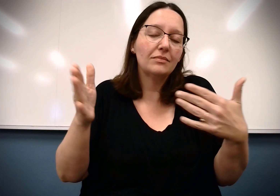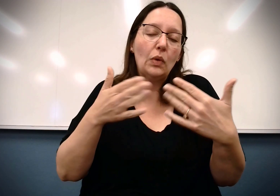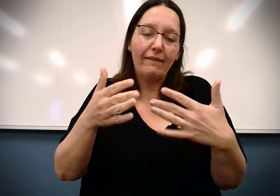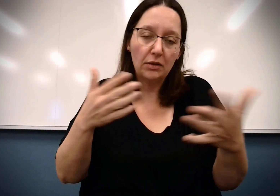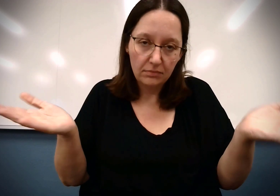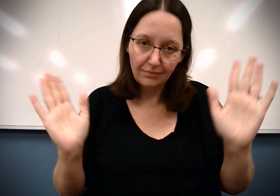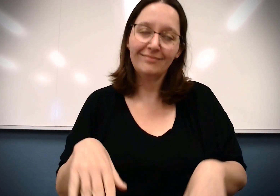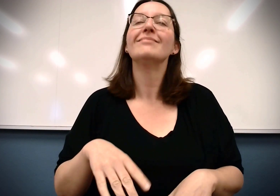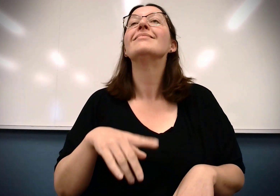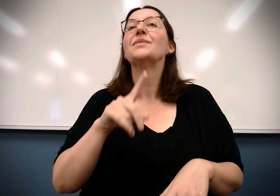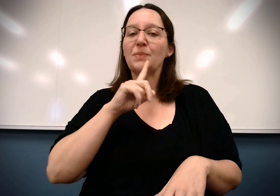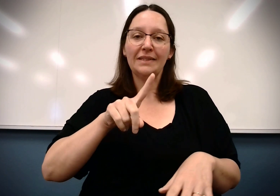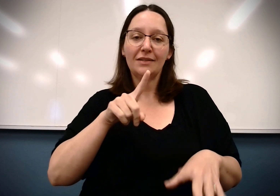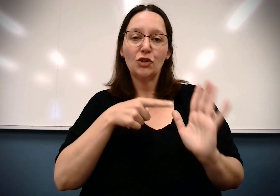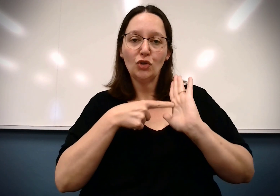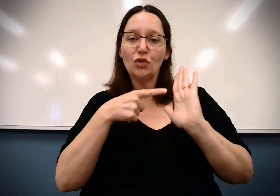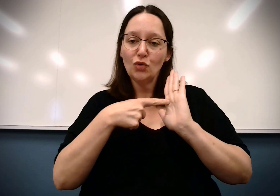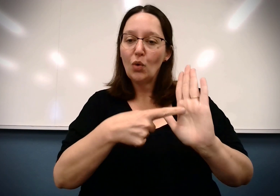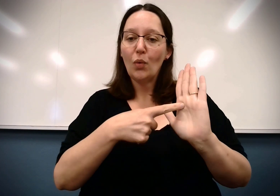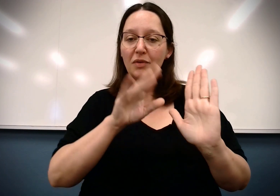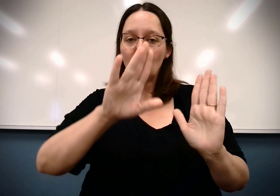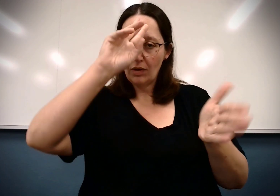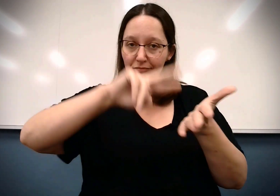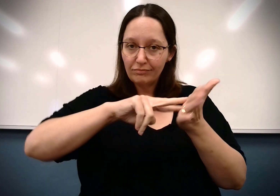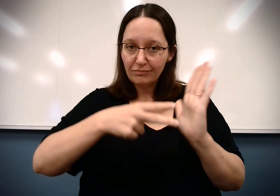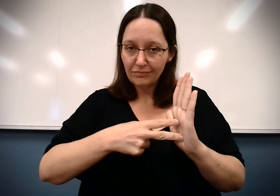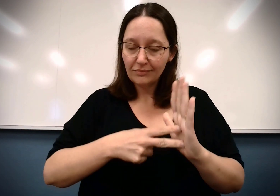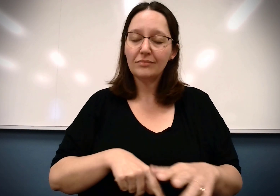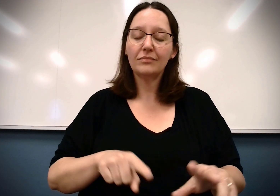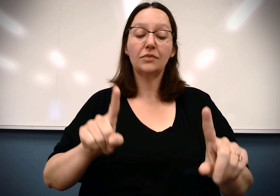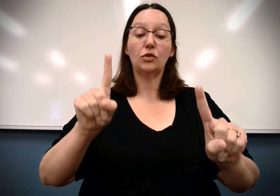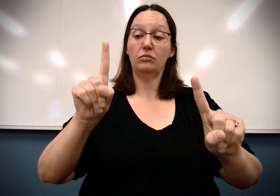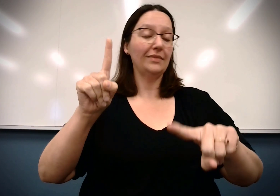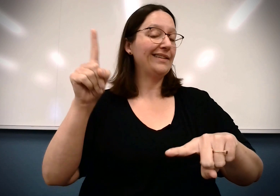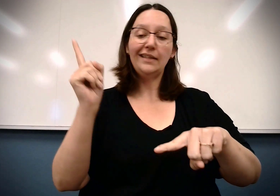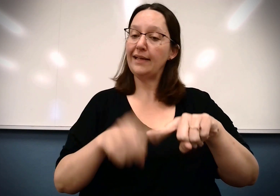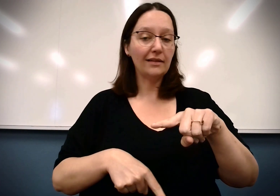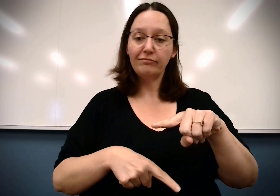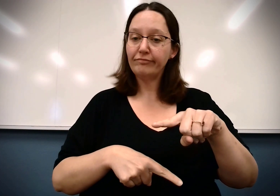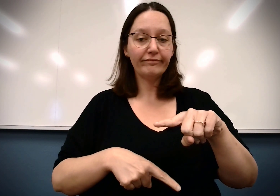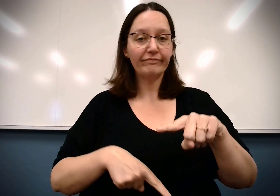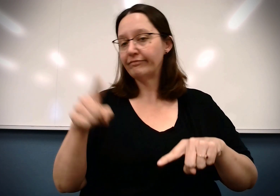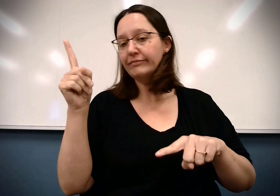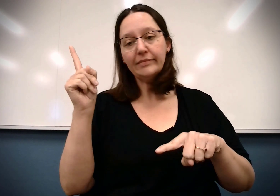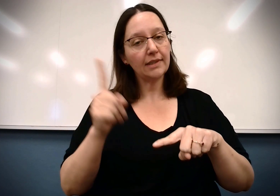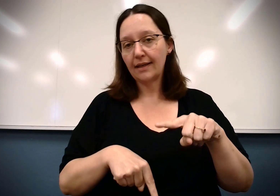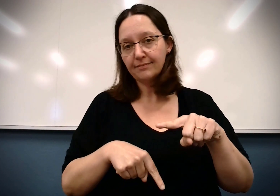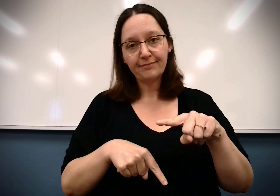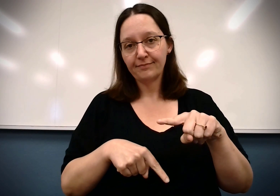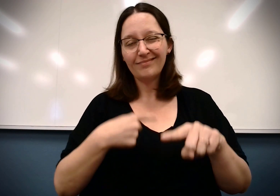whatever. The point is, I'm showing the intent. You're showing your purpose. So the sign can't are 2 indexes, and you're going to